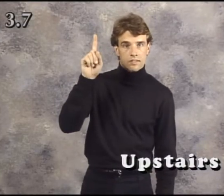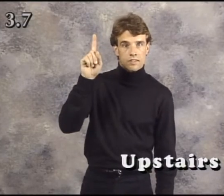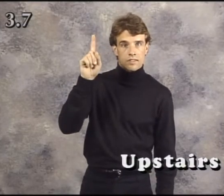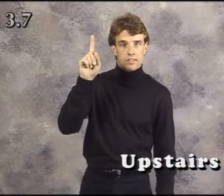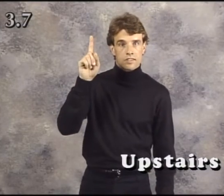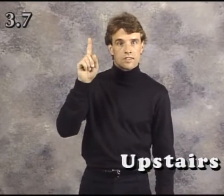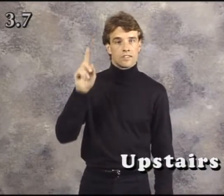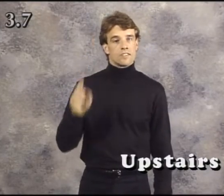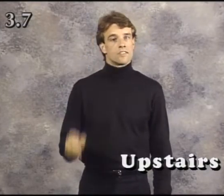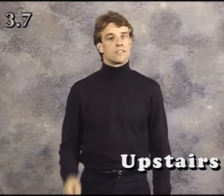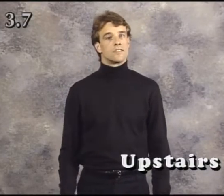Upstairs.